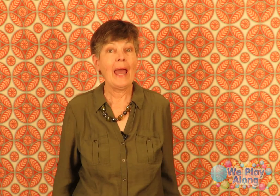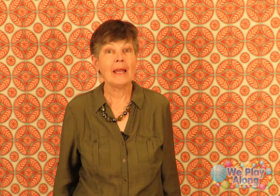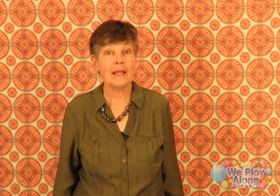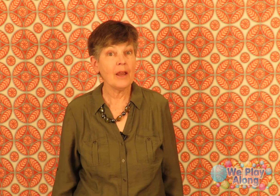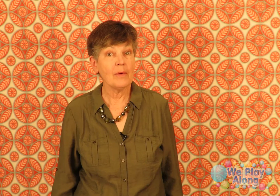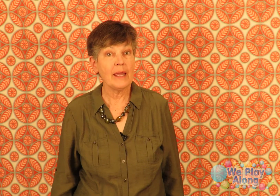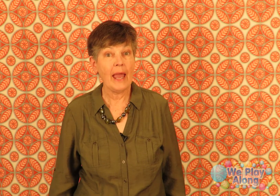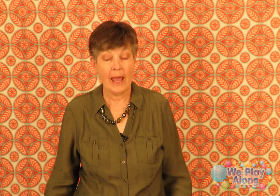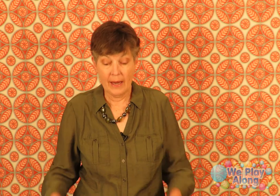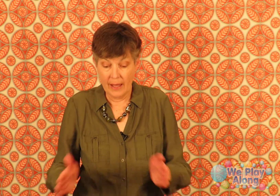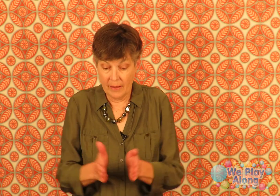and Larry had a.